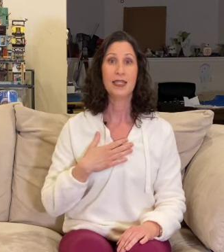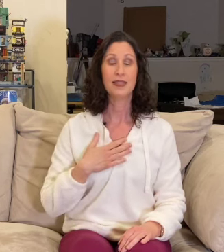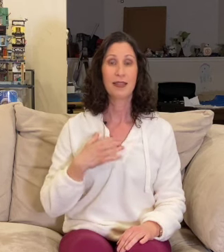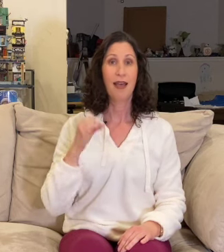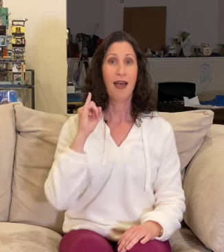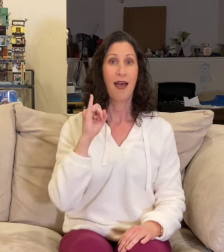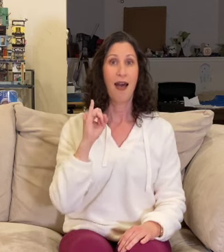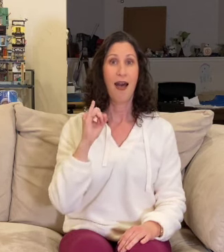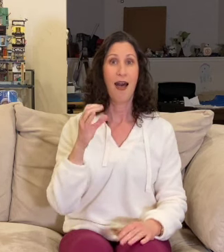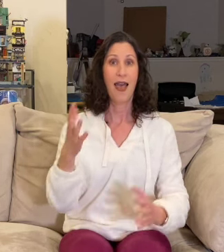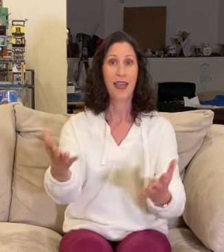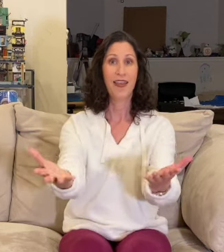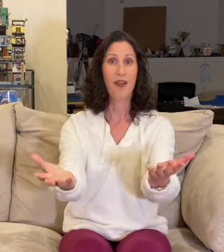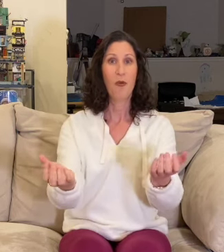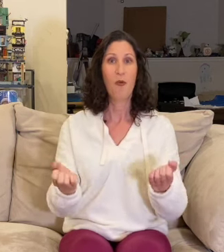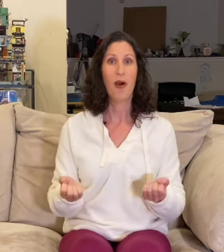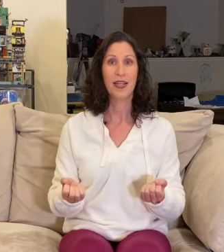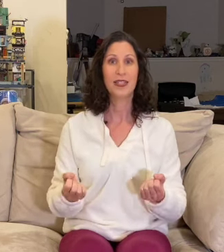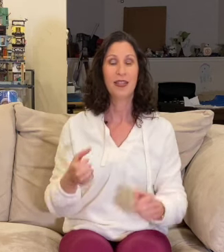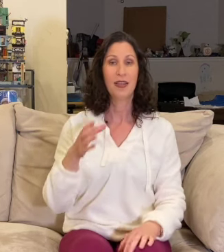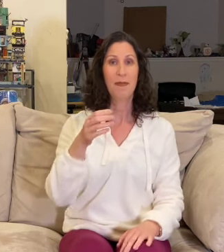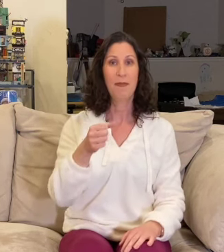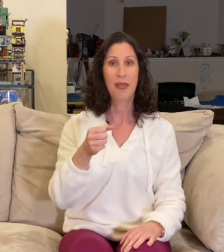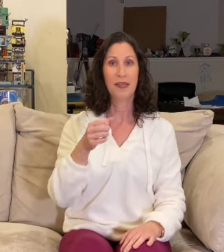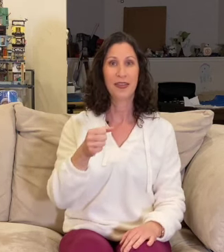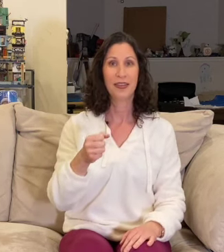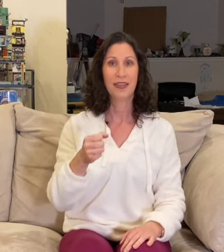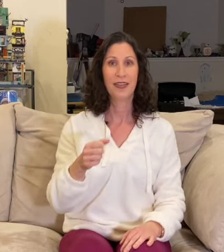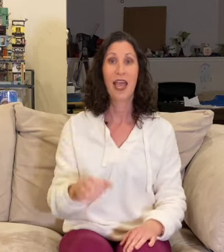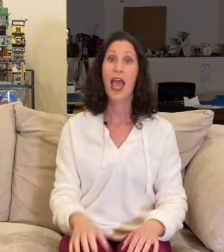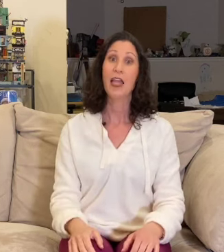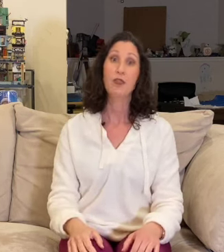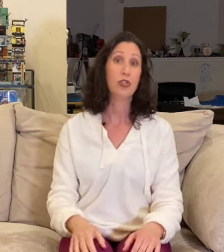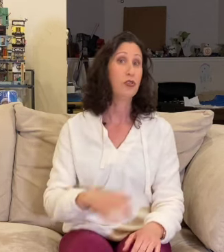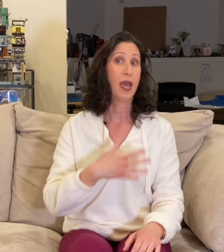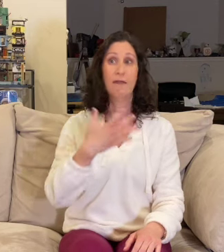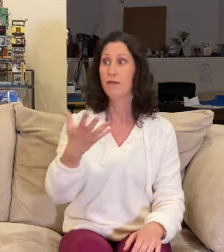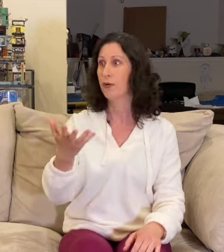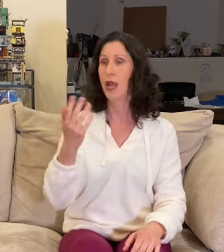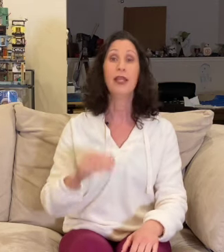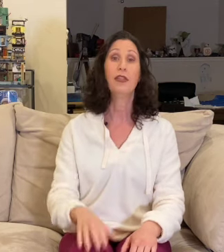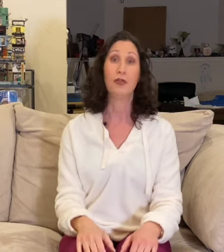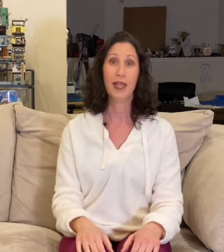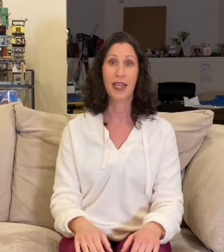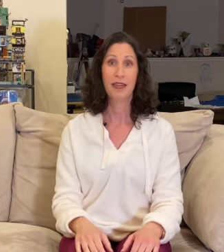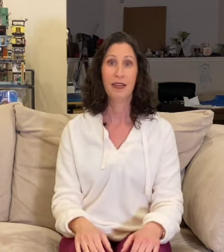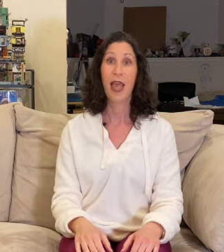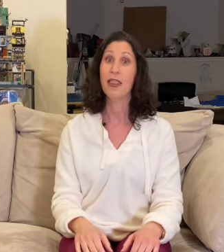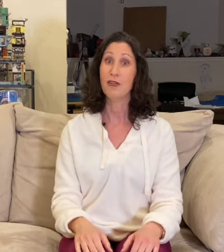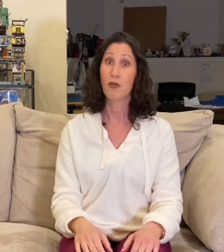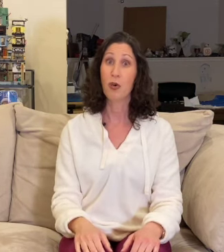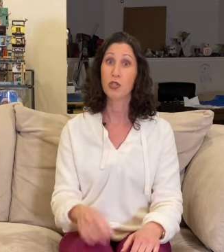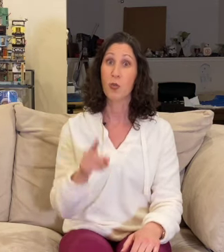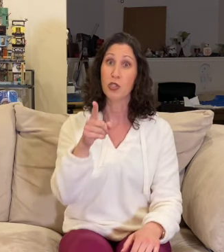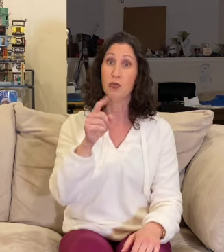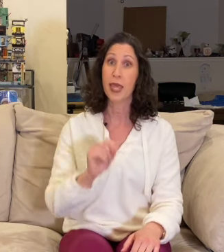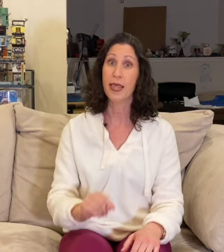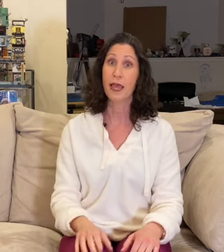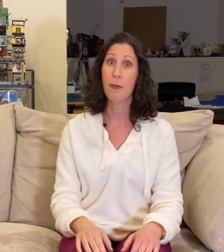Please, I want milk. And you can do that for anything you'd like. And then of course, once you get that cup of